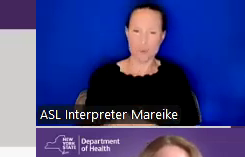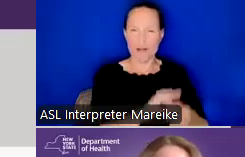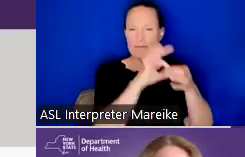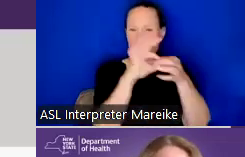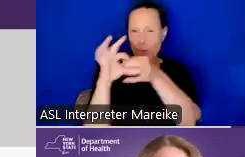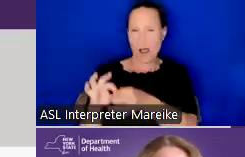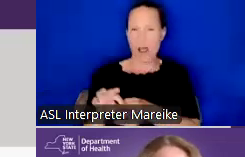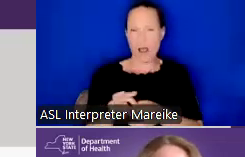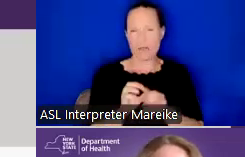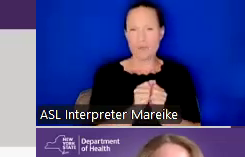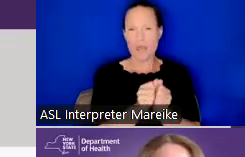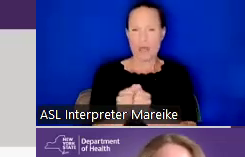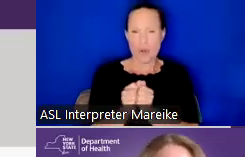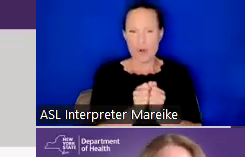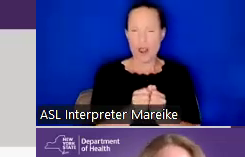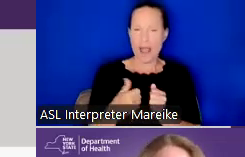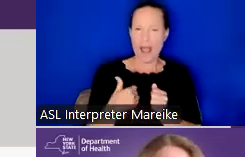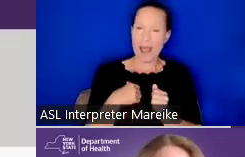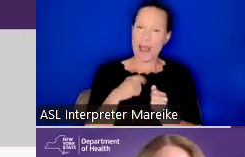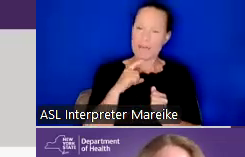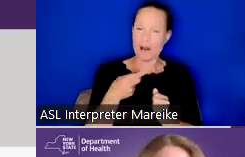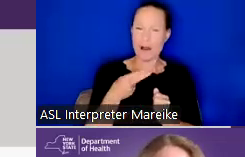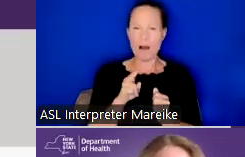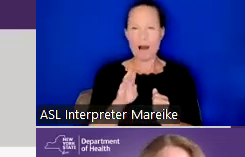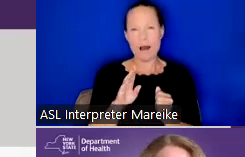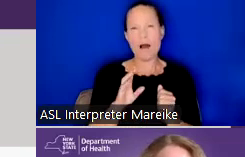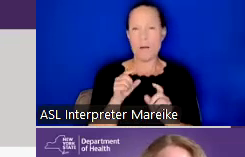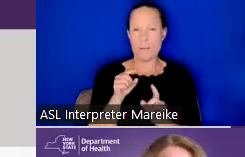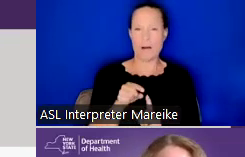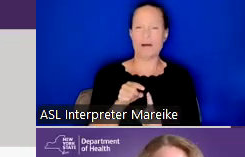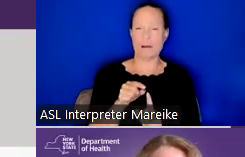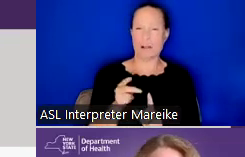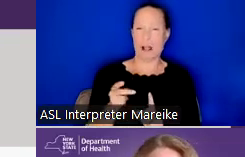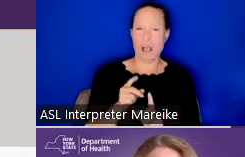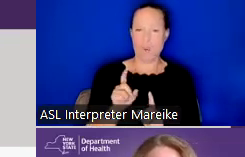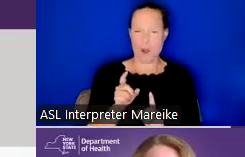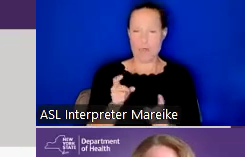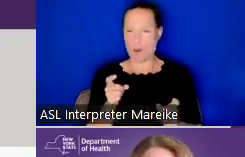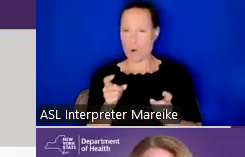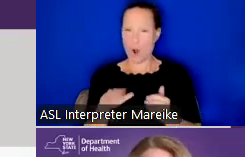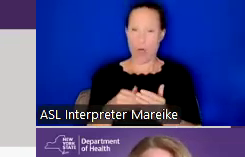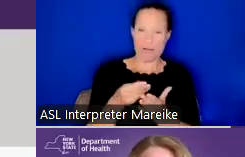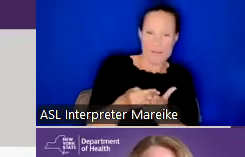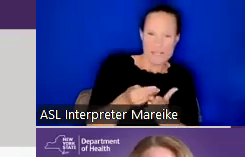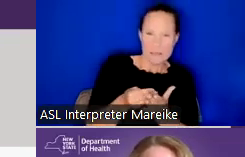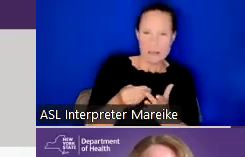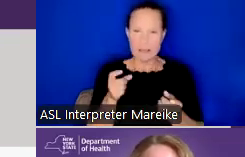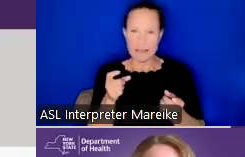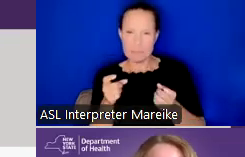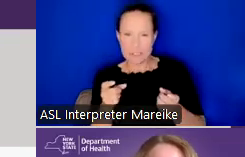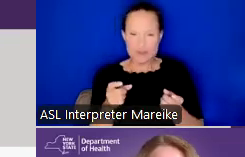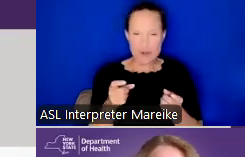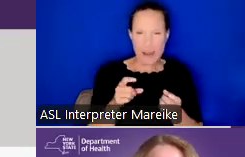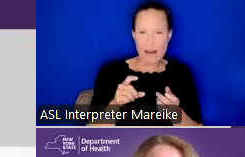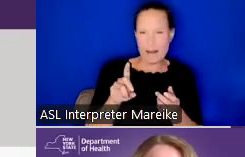this kind of hub that's able to coordinate the fiscal, administrative, and data side of things and